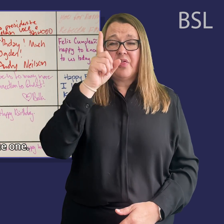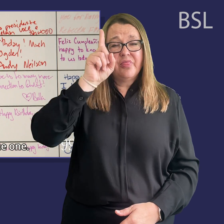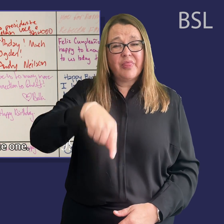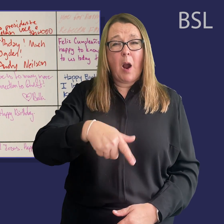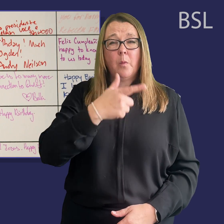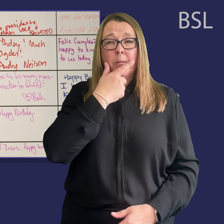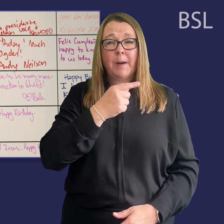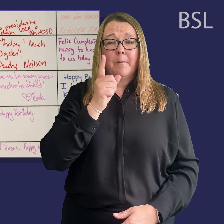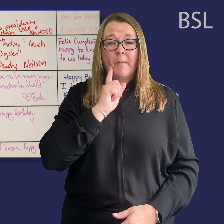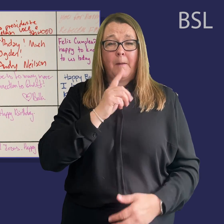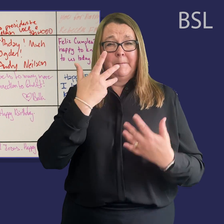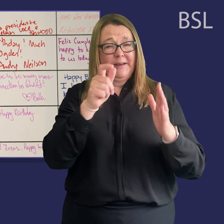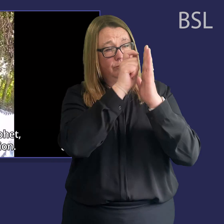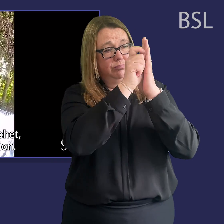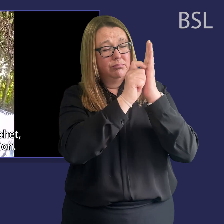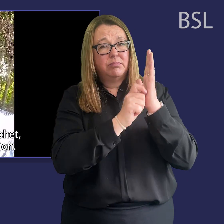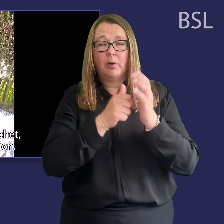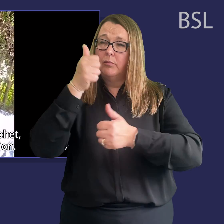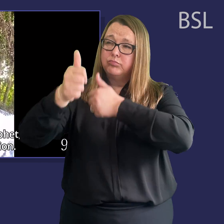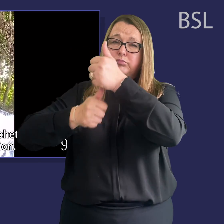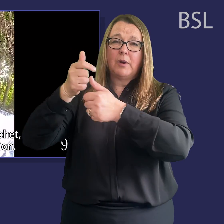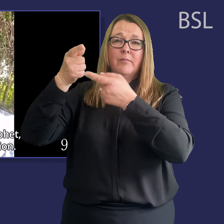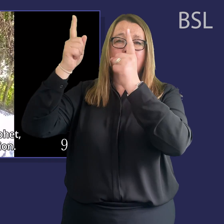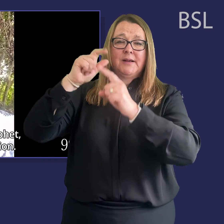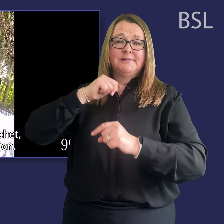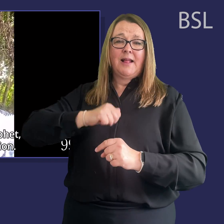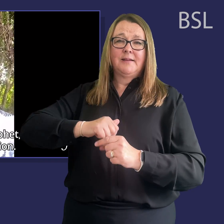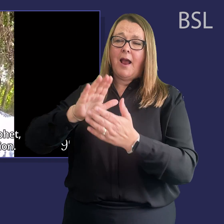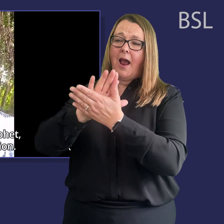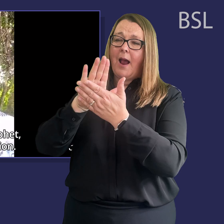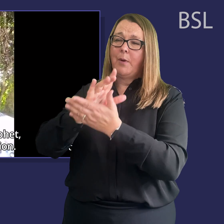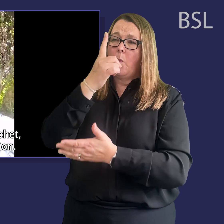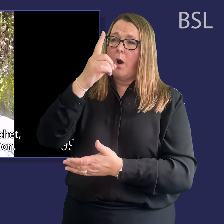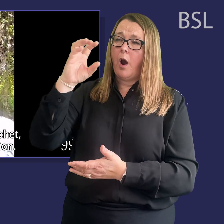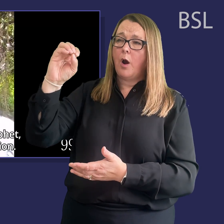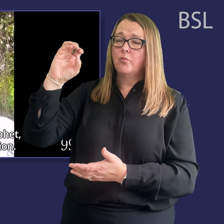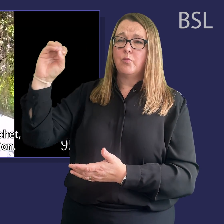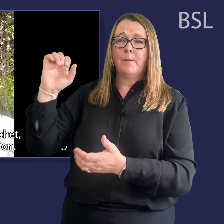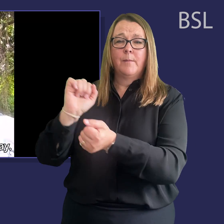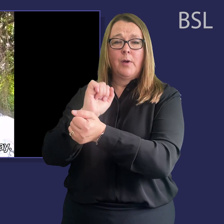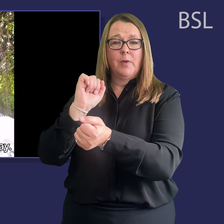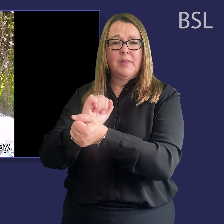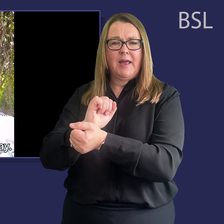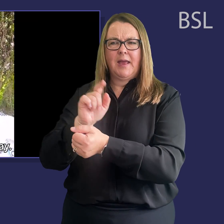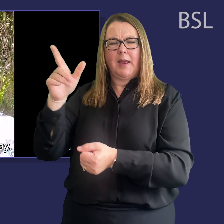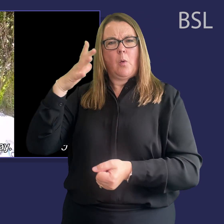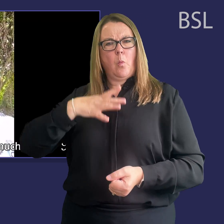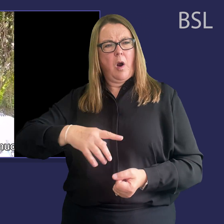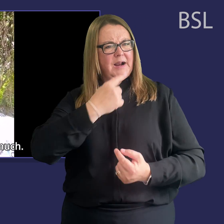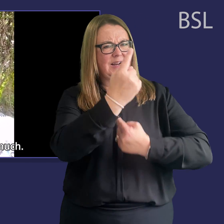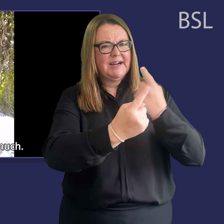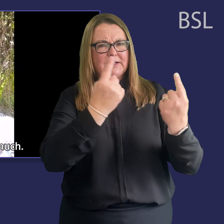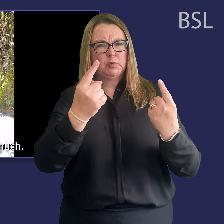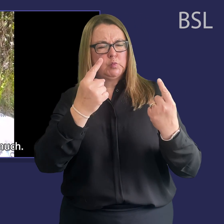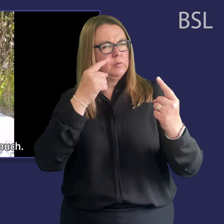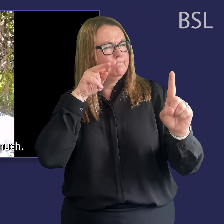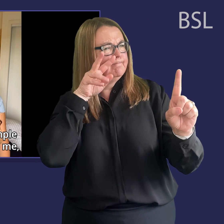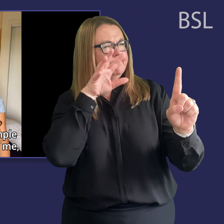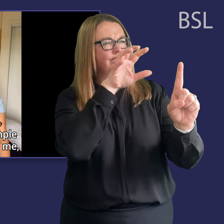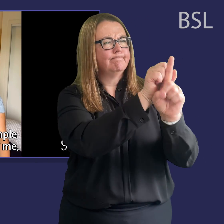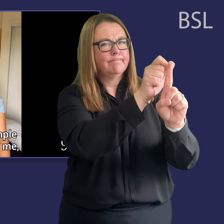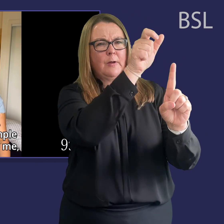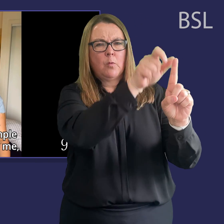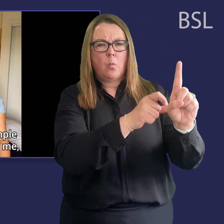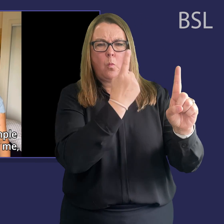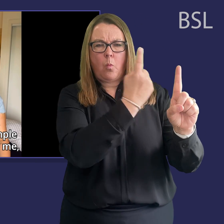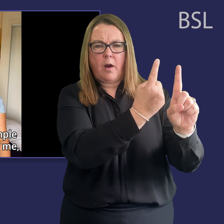to the one. Merci, le prophète, pour cette invitation. Joyeux anniversaire. Je t'aime beaucoup et... You're